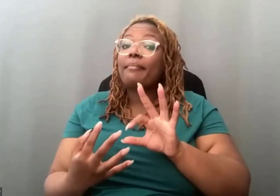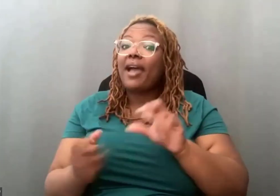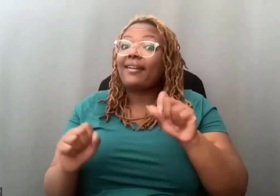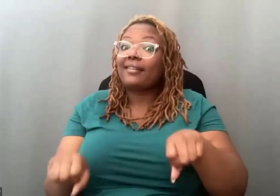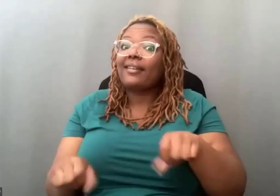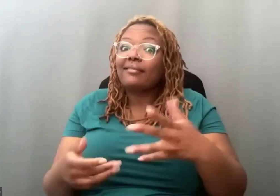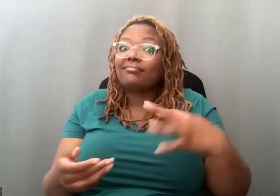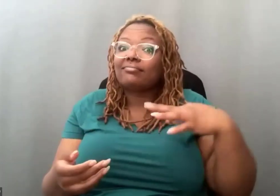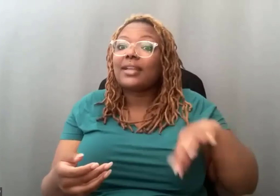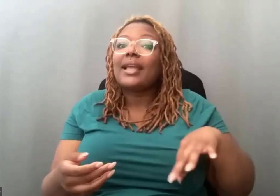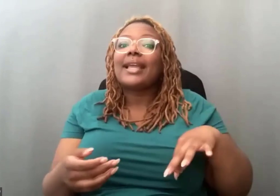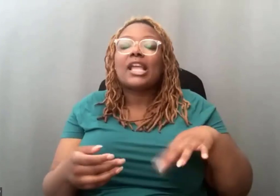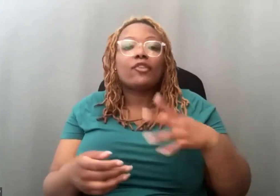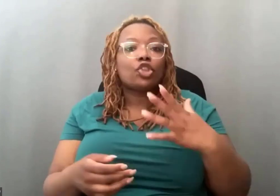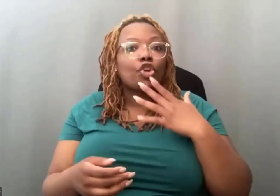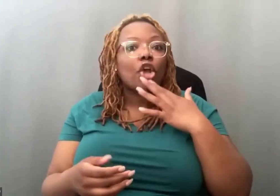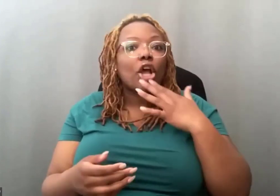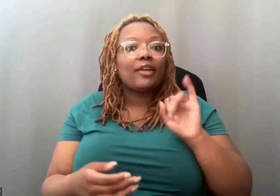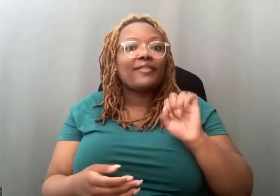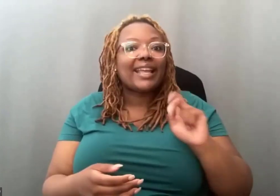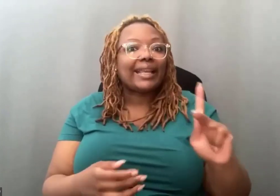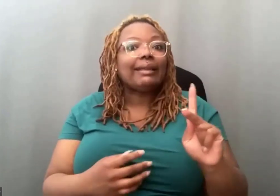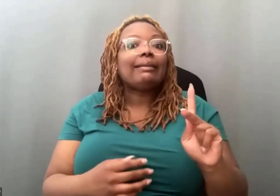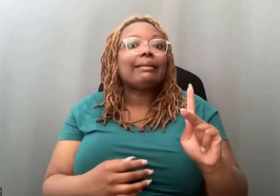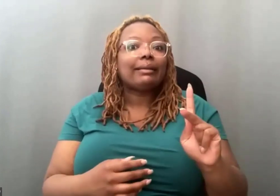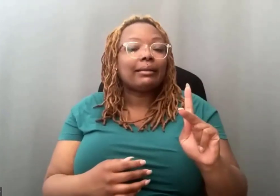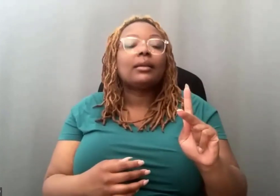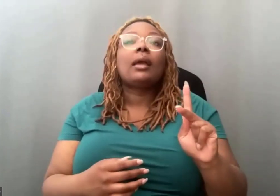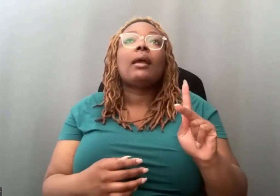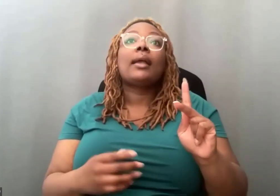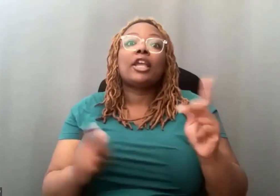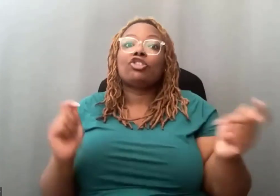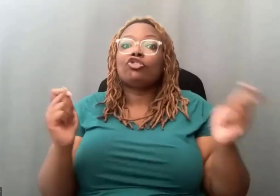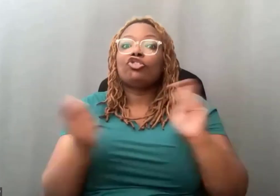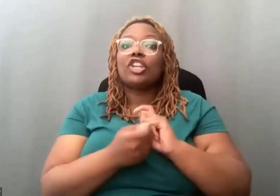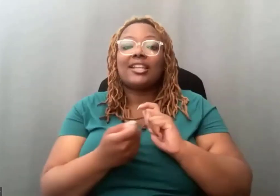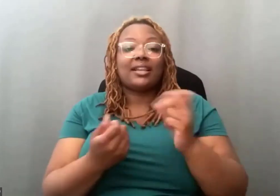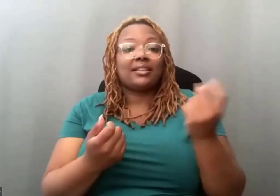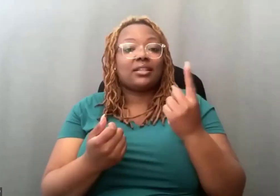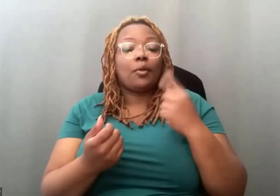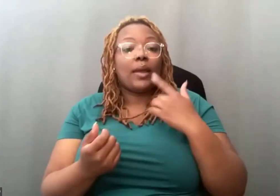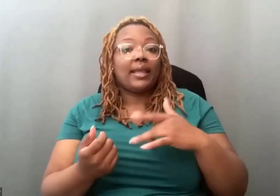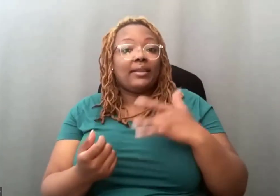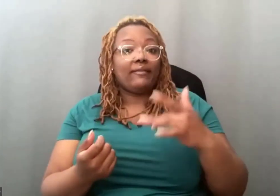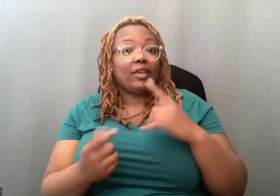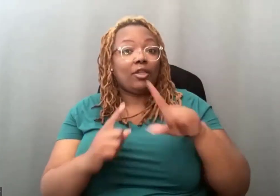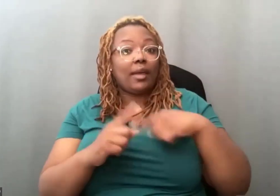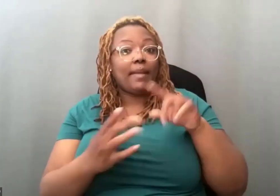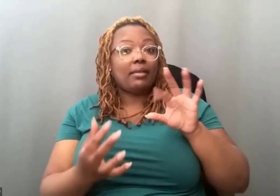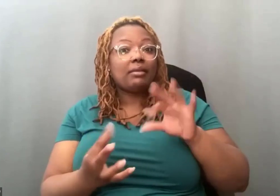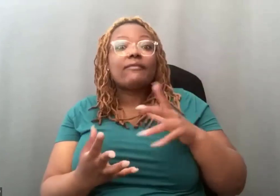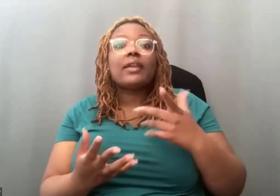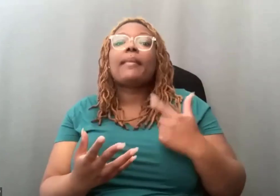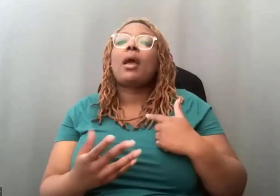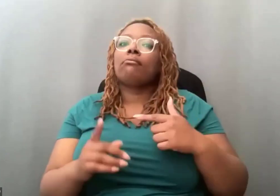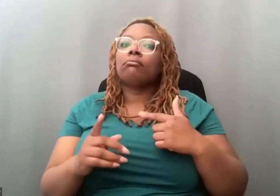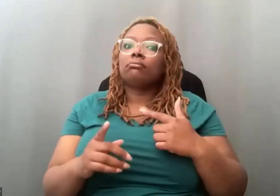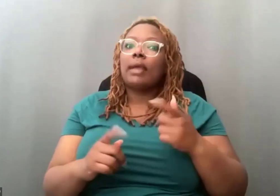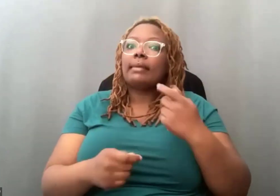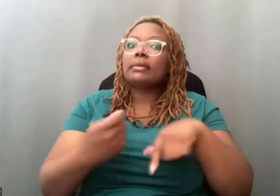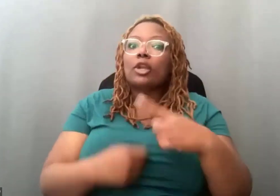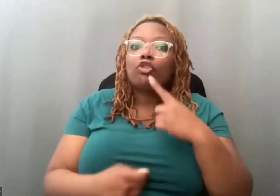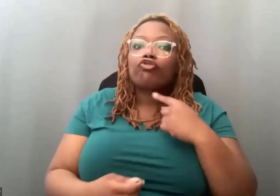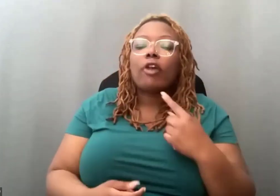of your feedback can really drastically change how someone might feel about that feedback, or how it might make them feel disheartened